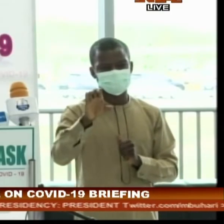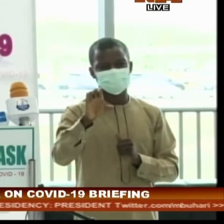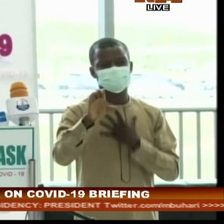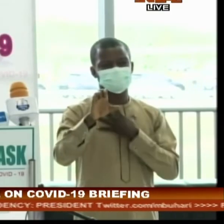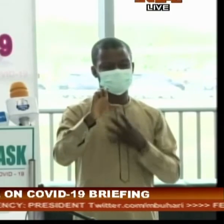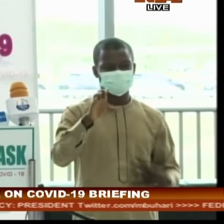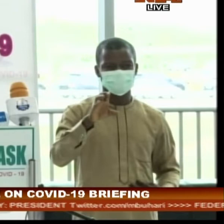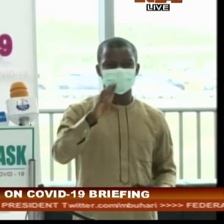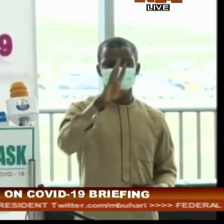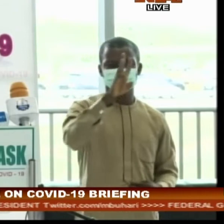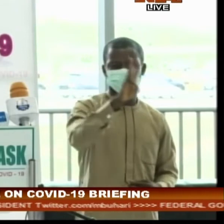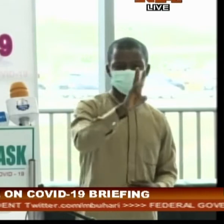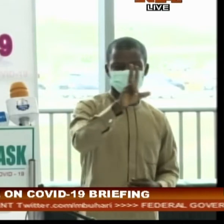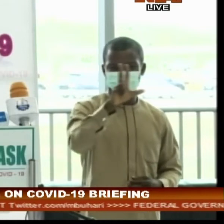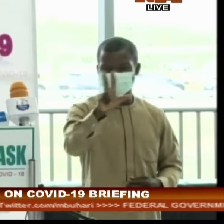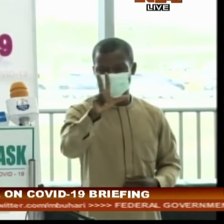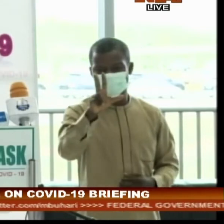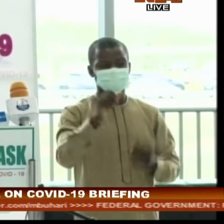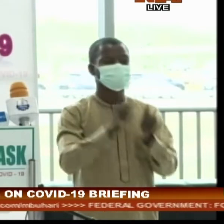54,463, with